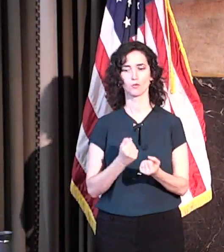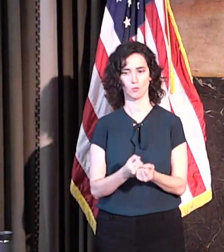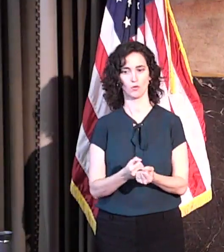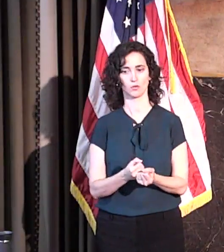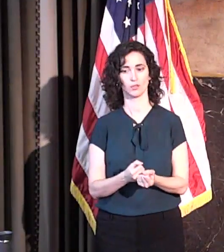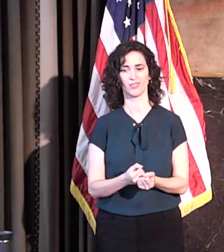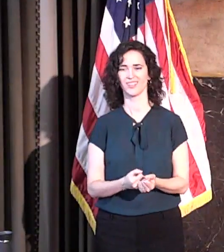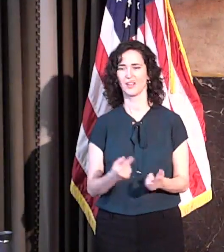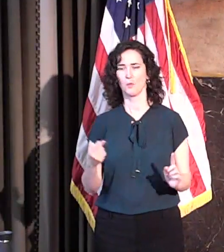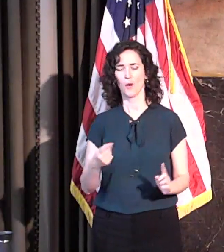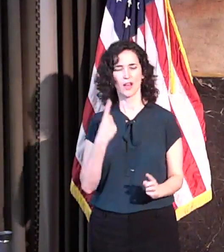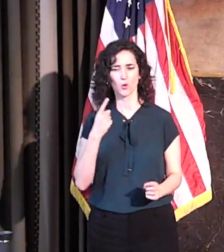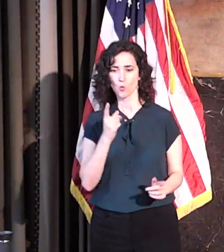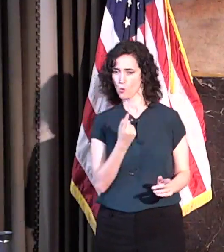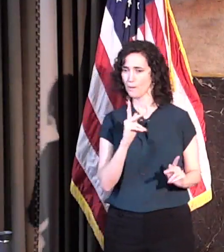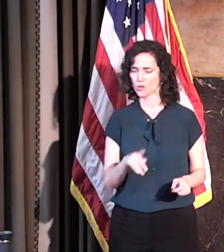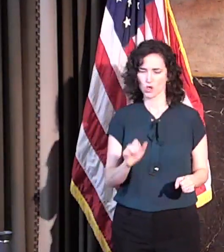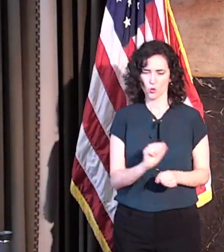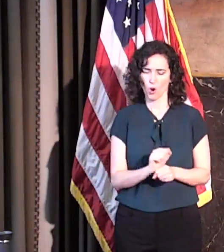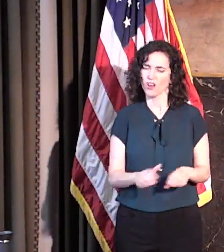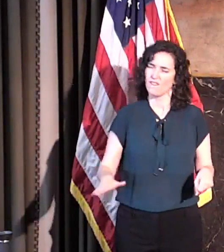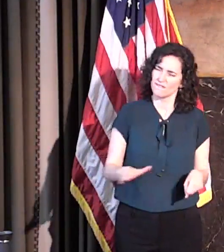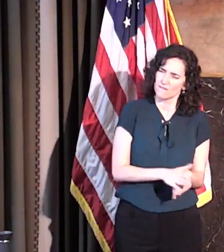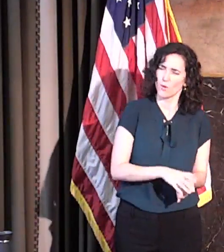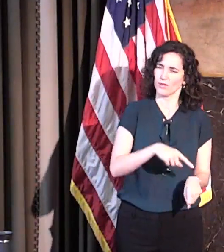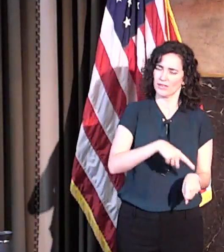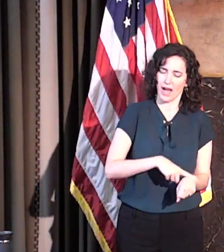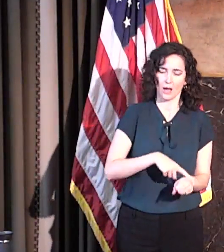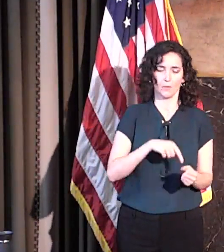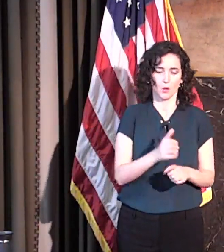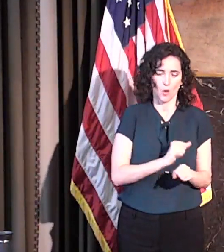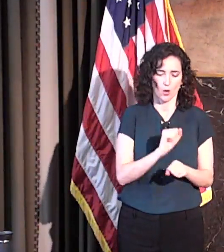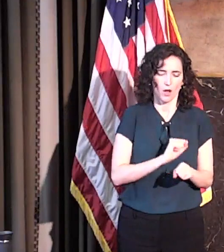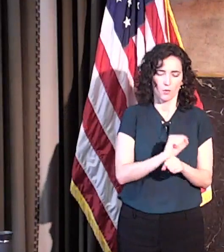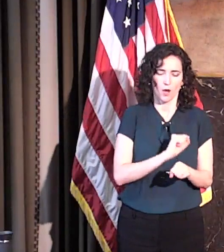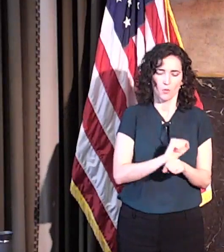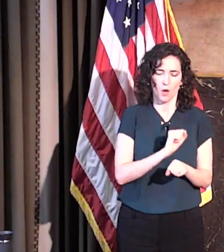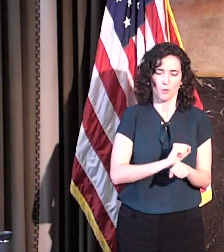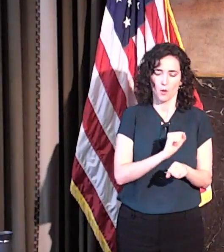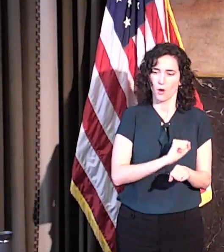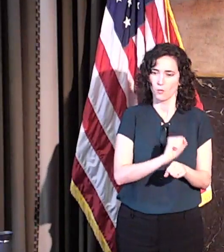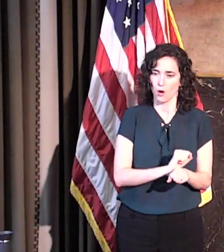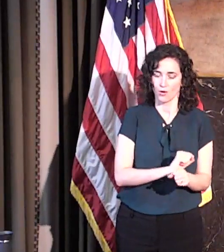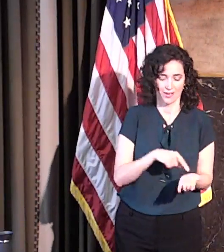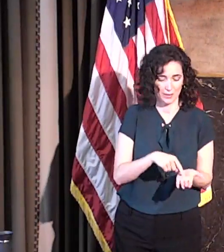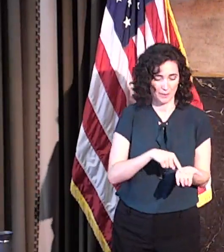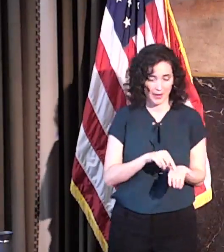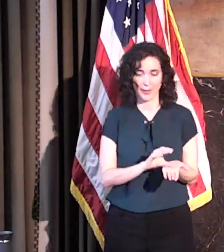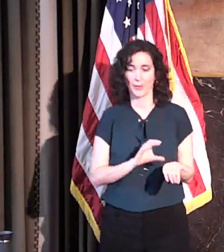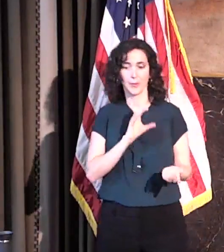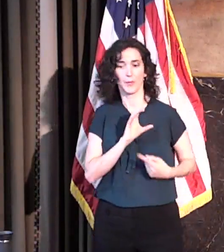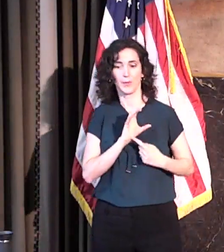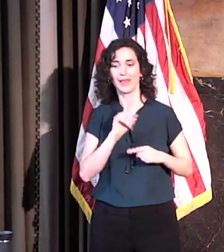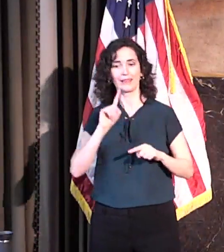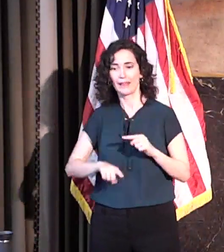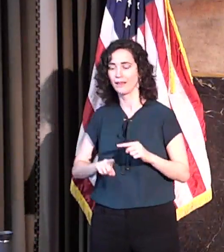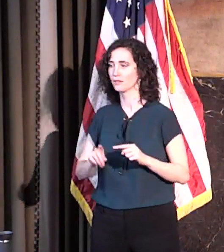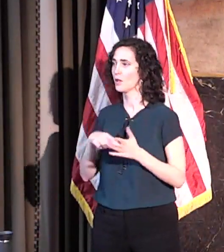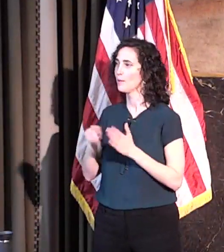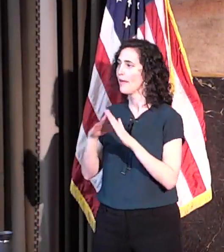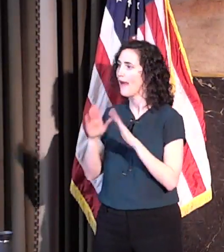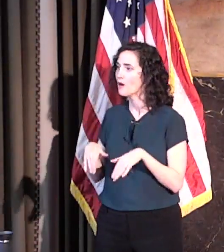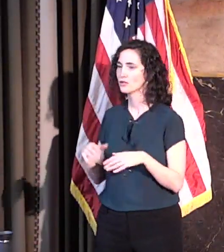that someone would work full-time for a wage that doesn't meet their most essential needs is just so